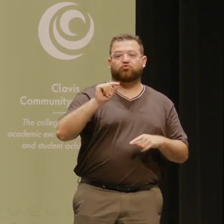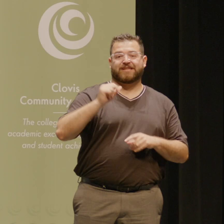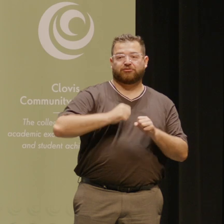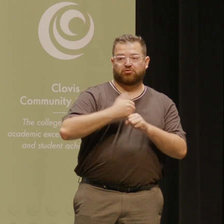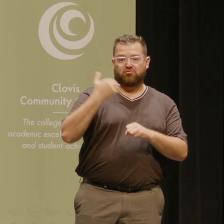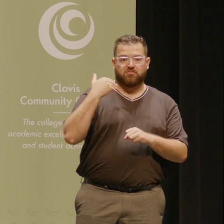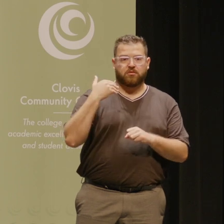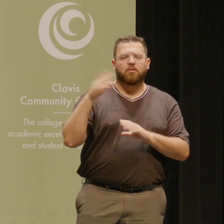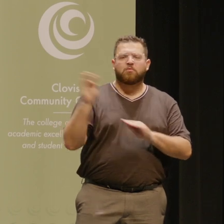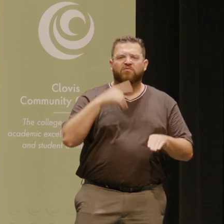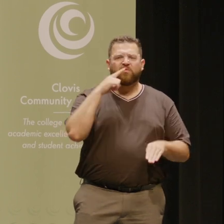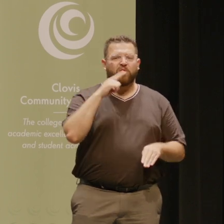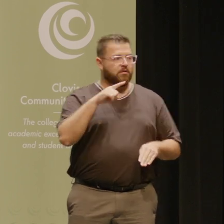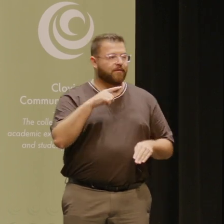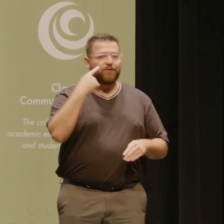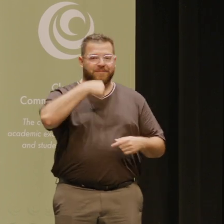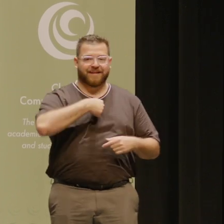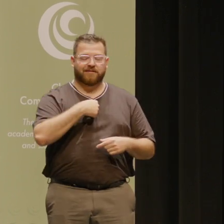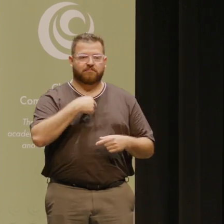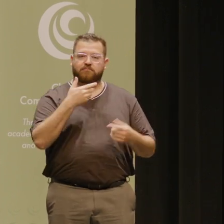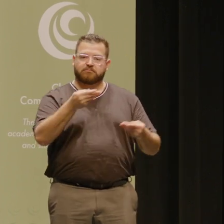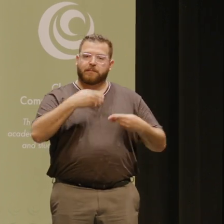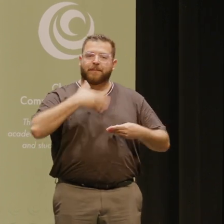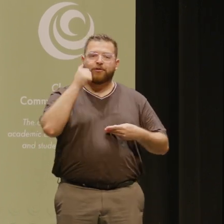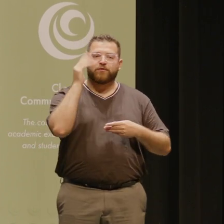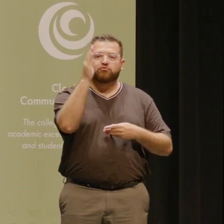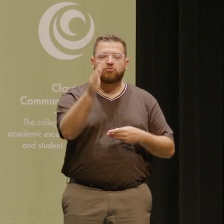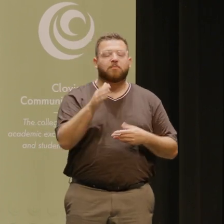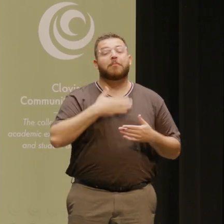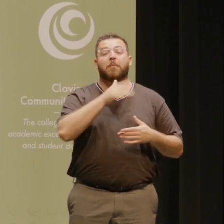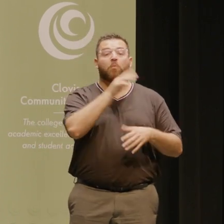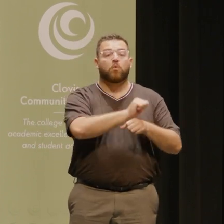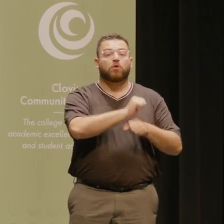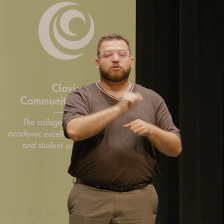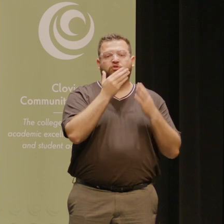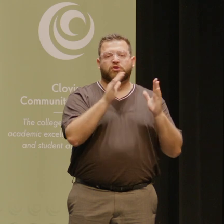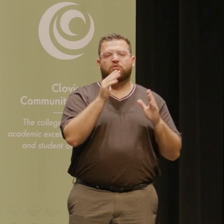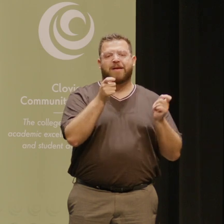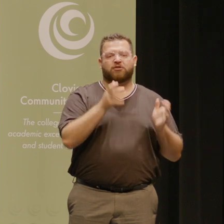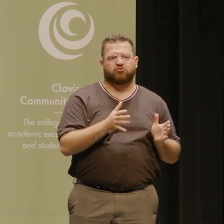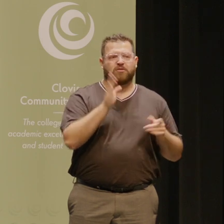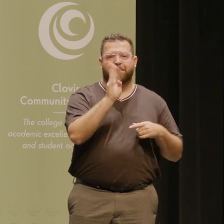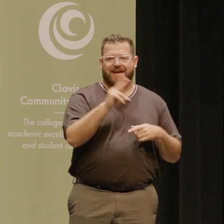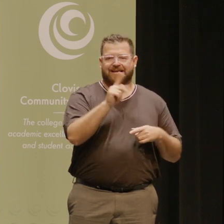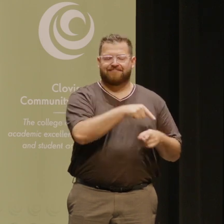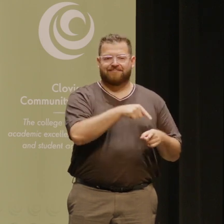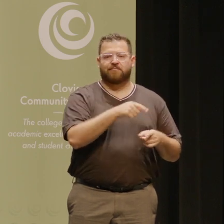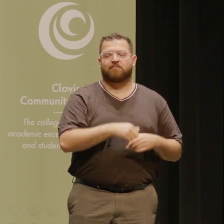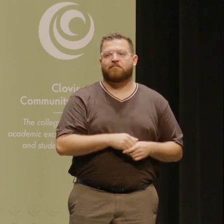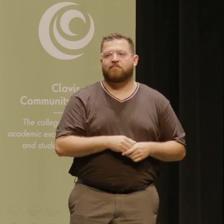looking to give me a better future. She was a general manager at a bank, a recognized bank in our